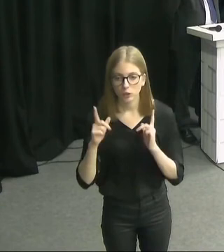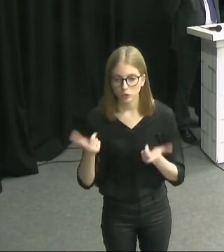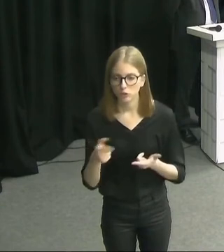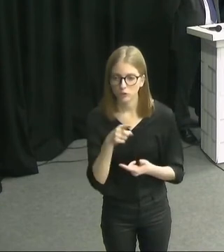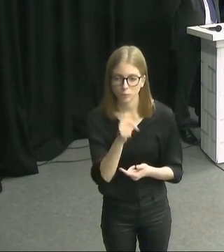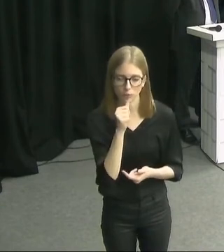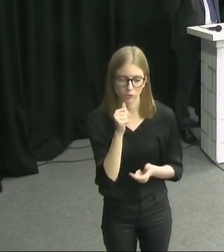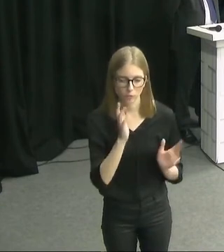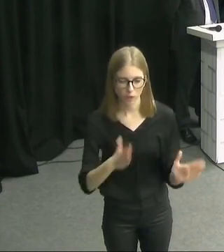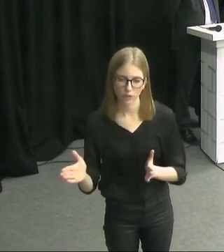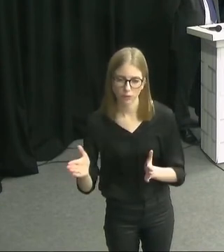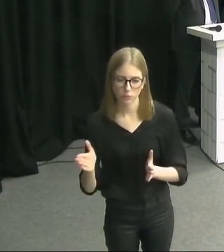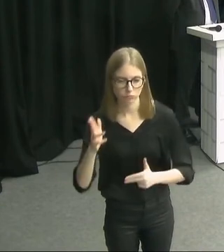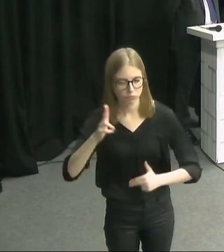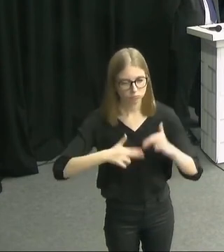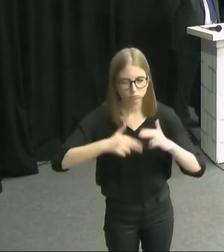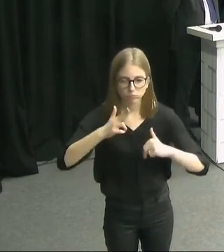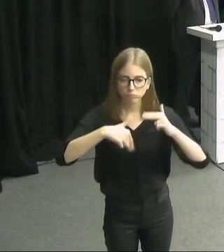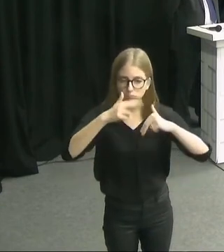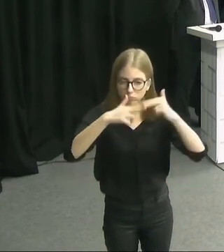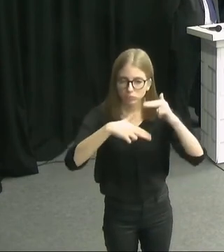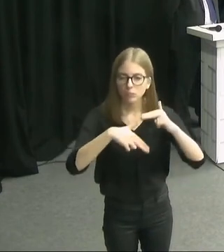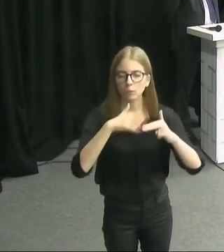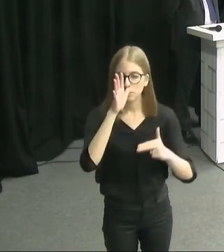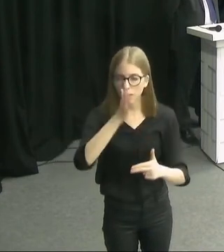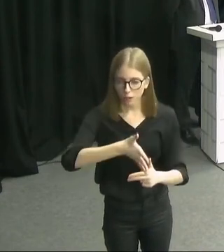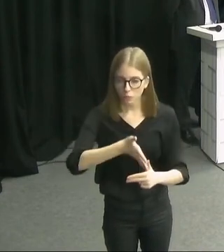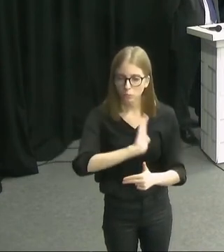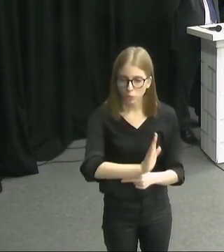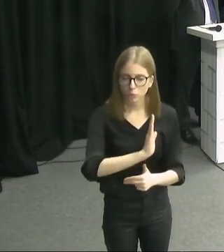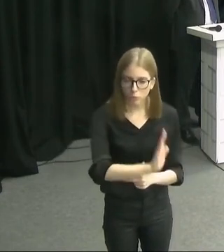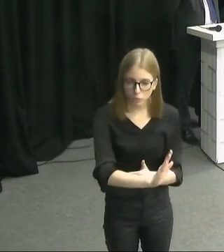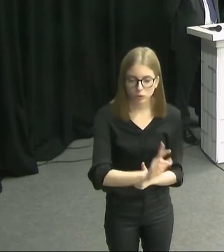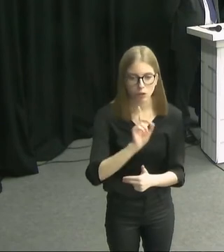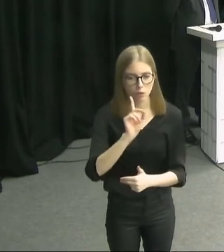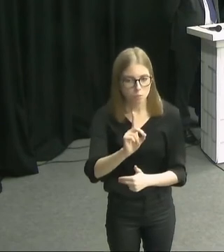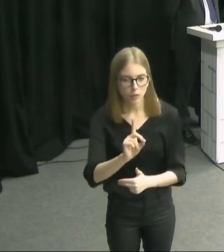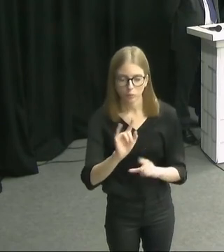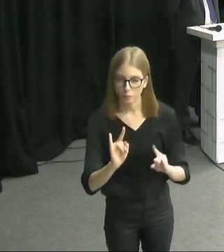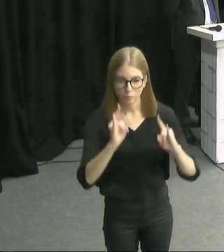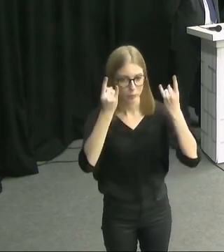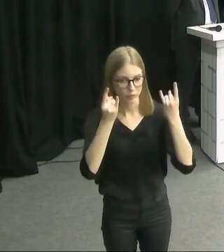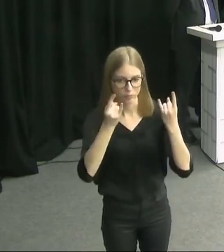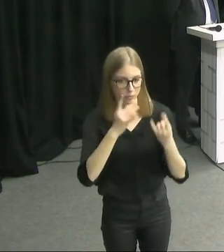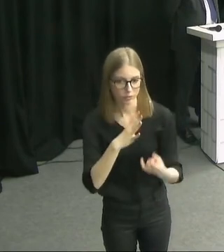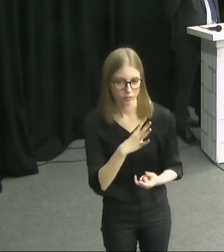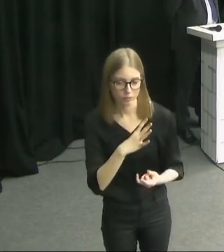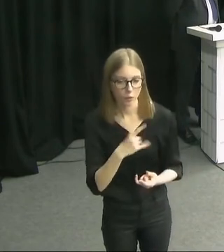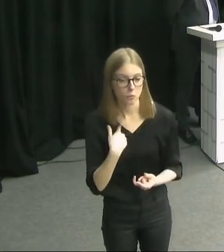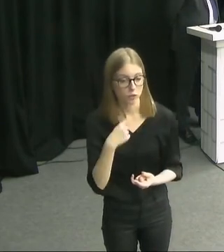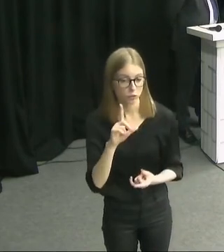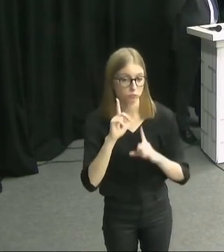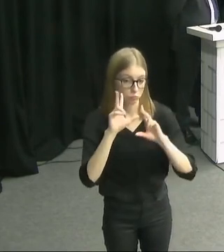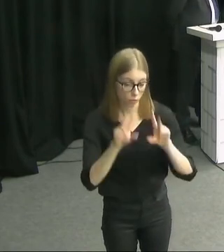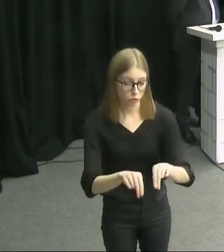We need a number of things to take into account. I have not committed myself to complete this in 5 years' time.